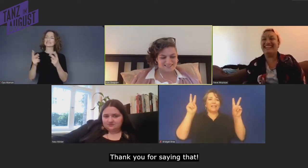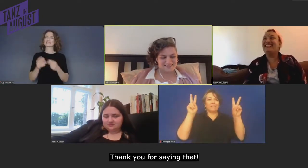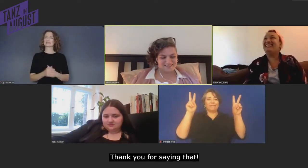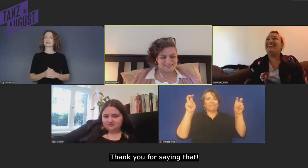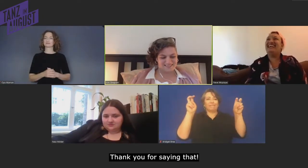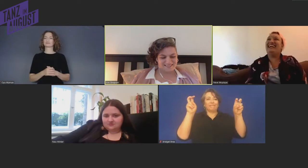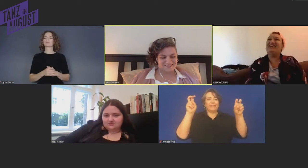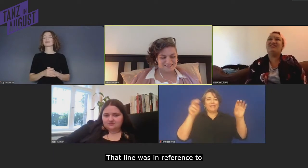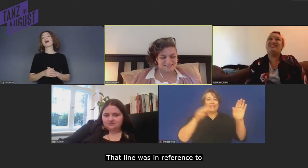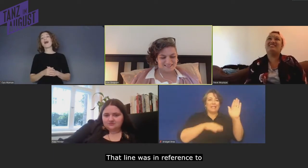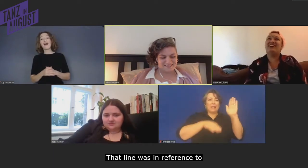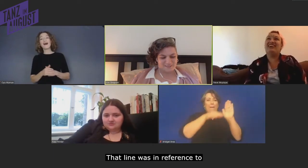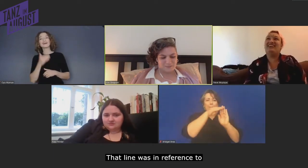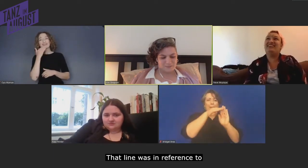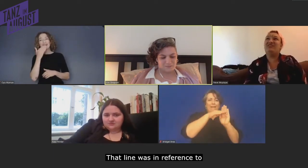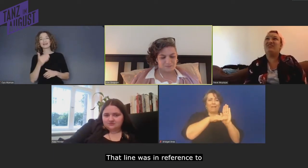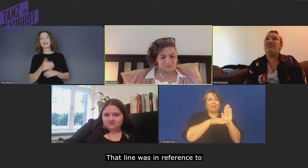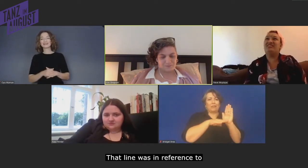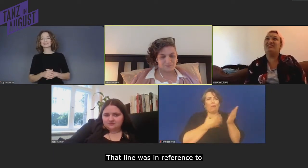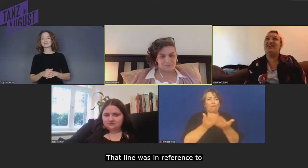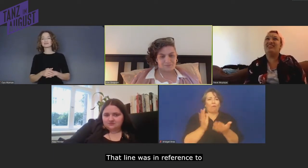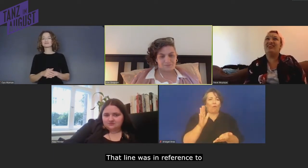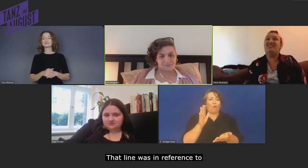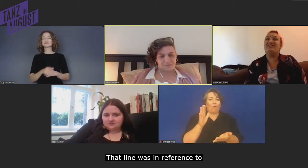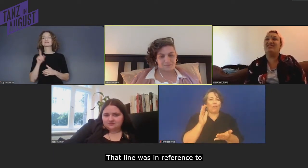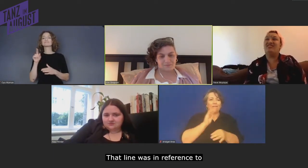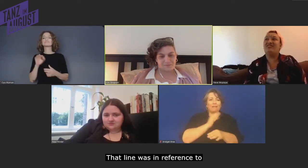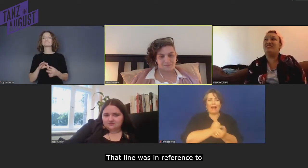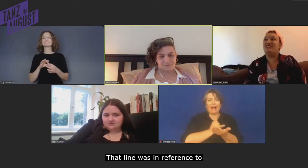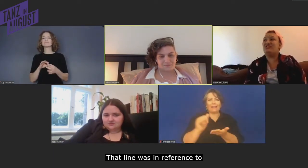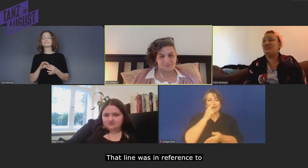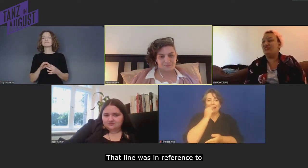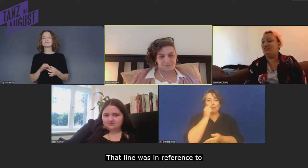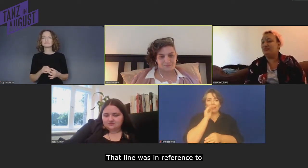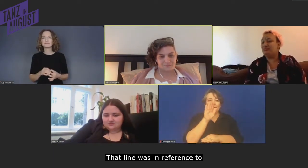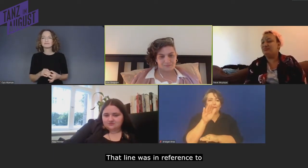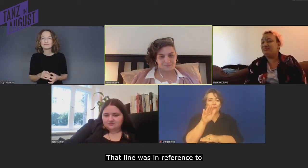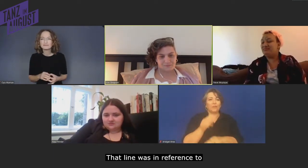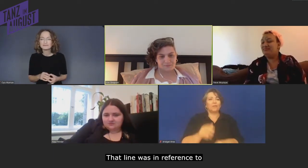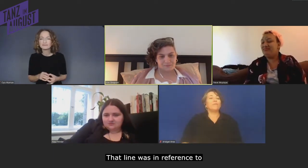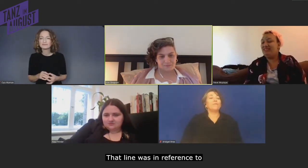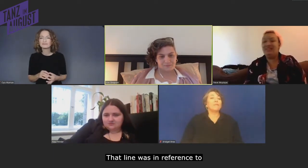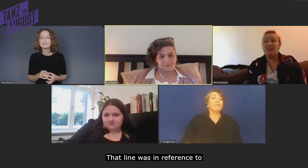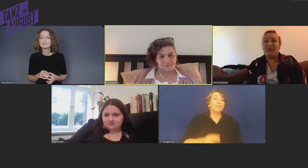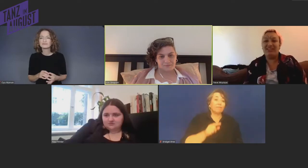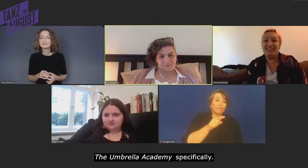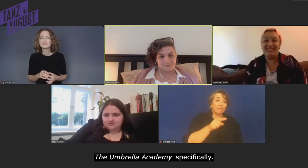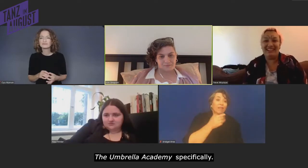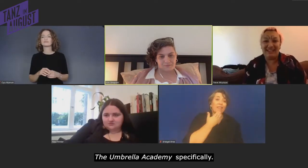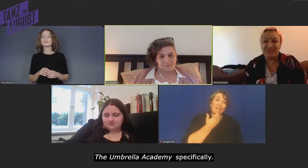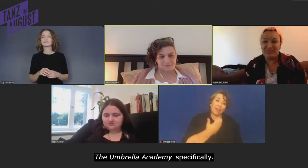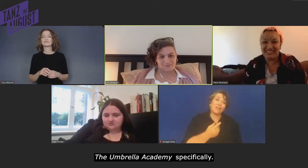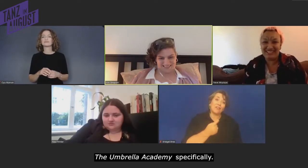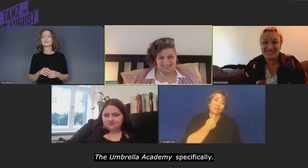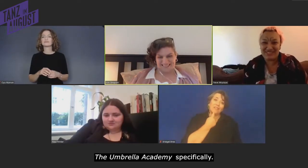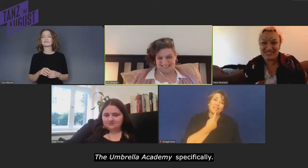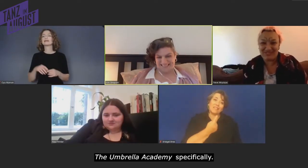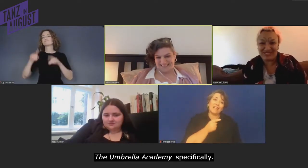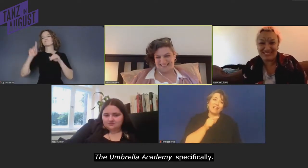that. Yeah, and it was in reference, that line was in reference to the Umbrella